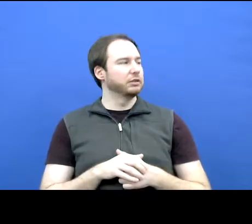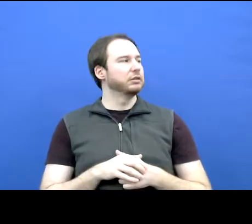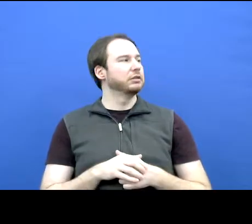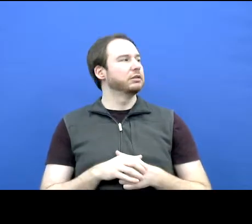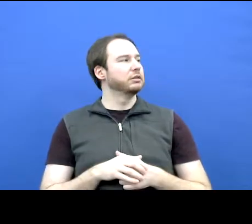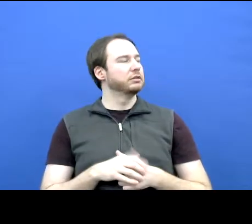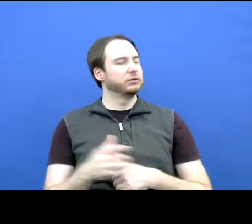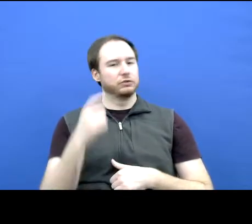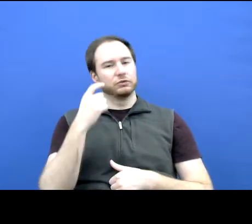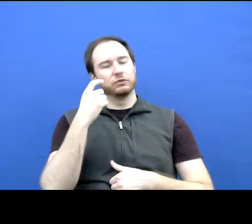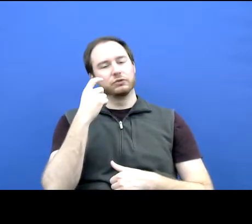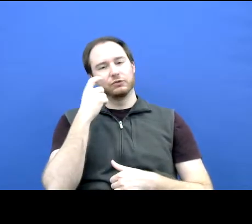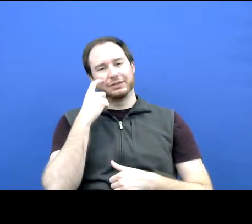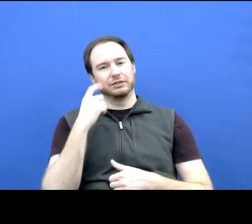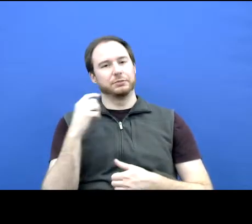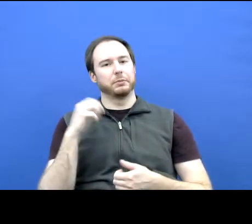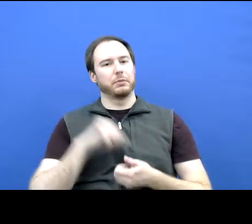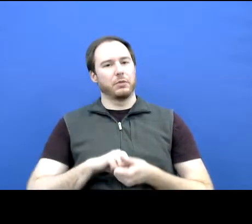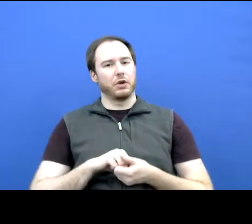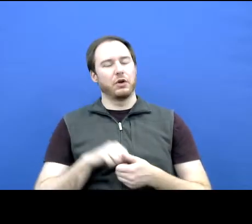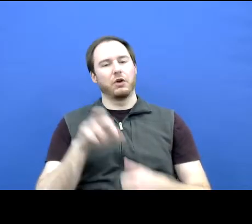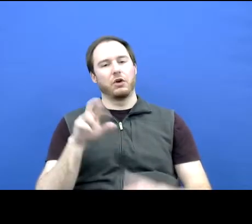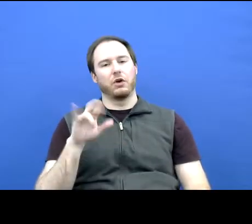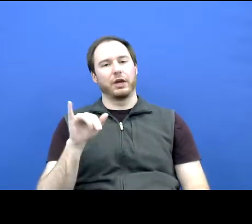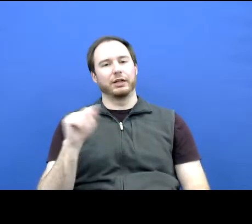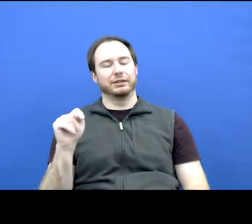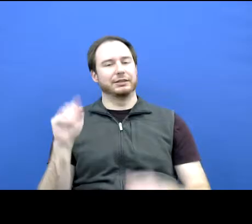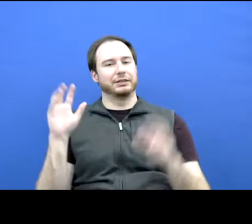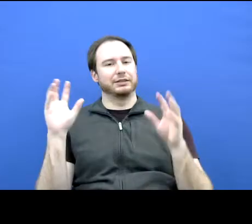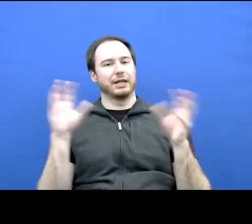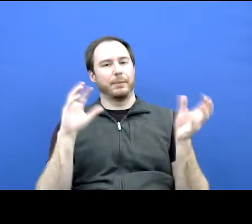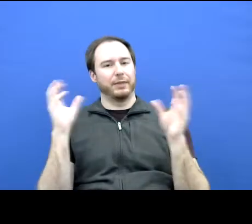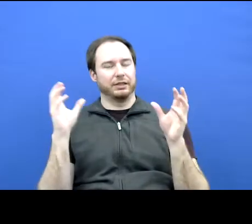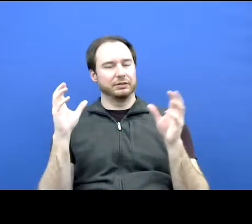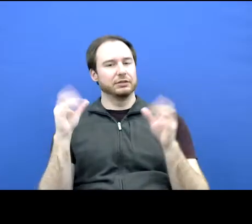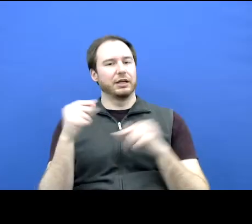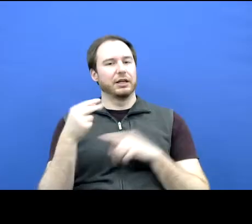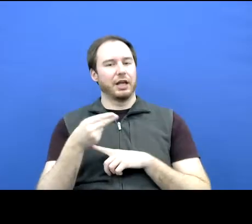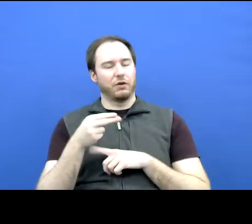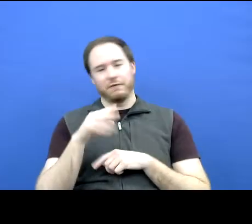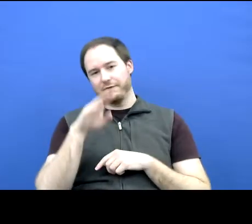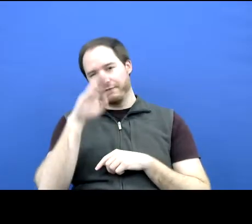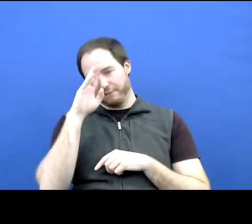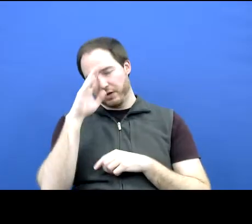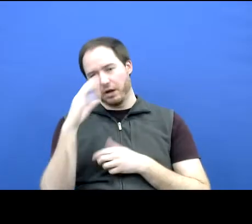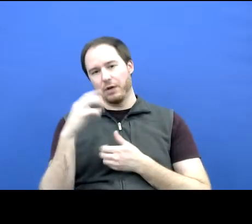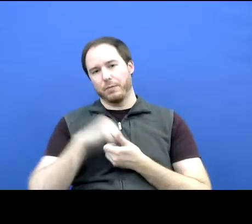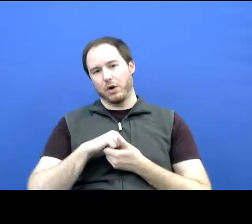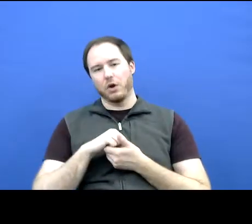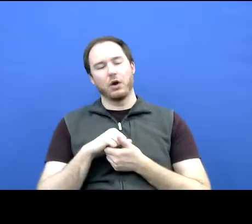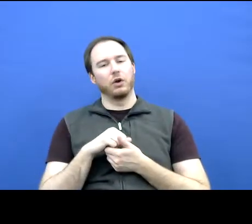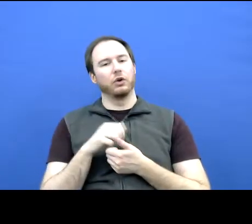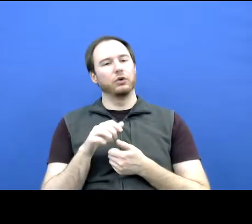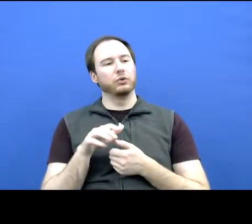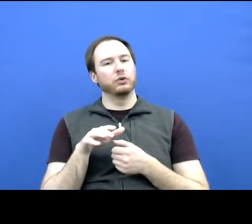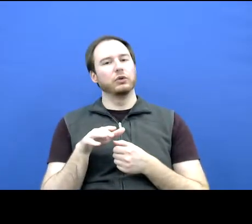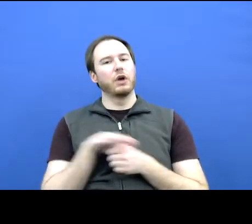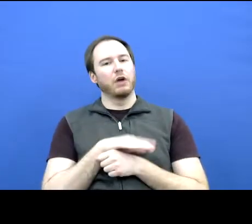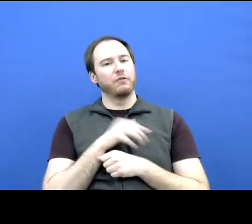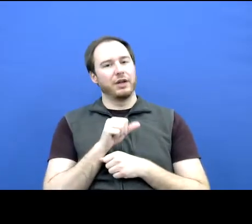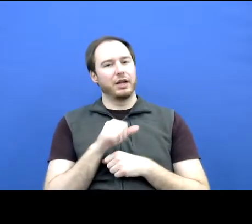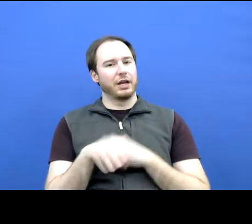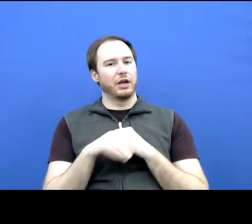They recently partnered with the RIT ambulance and with Henrietta Fire to cover emergency